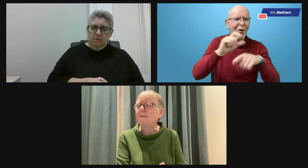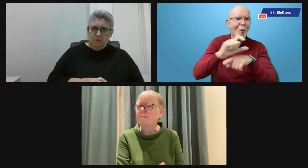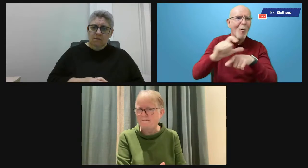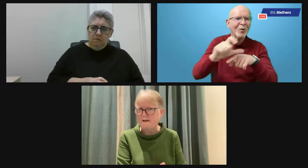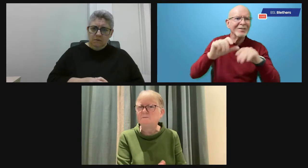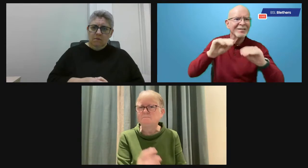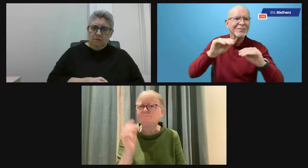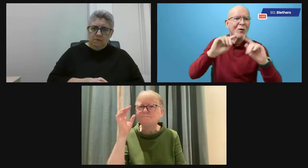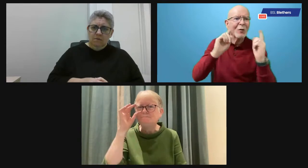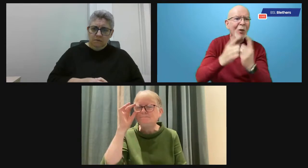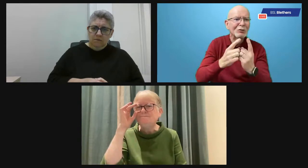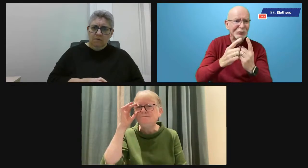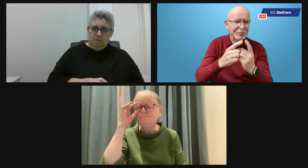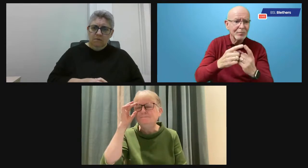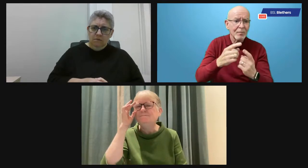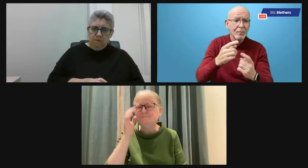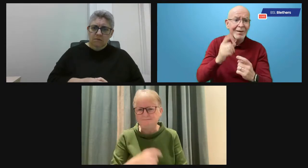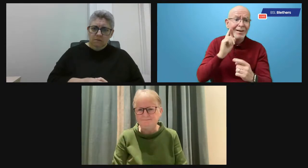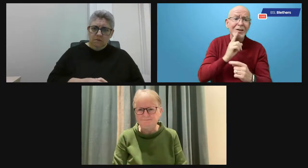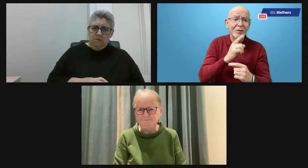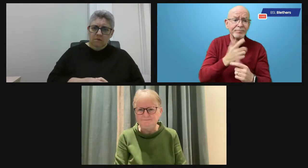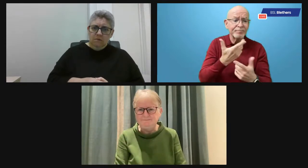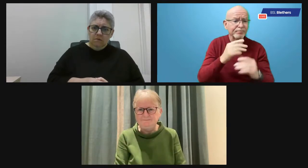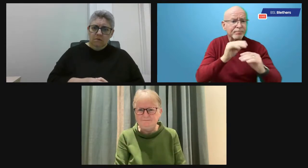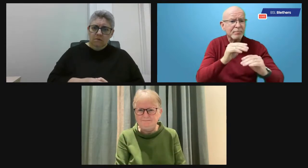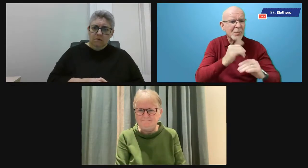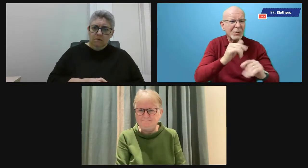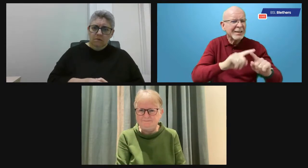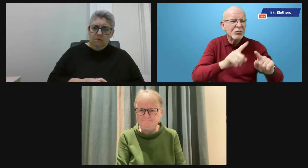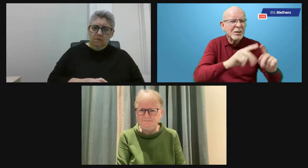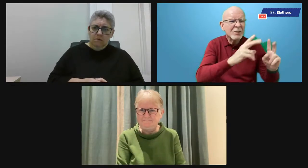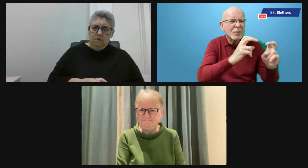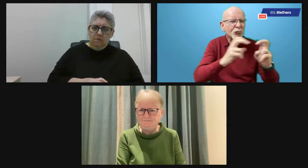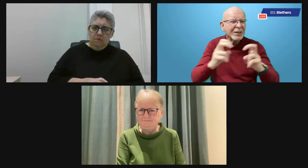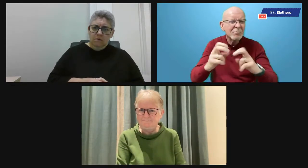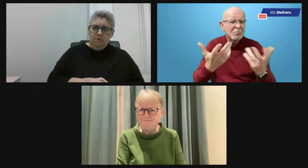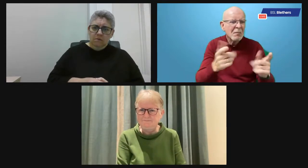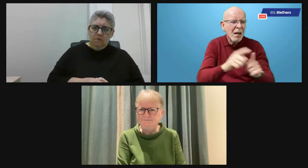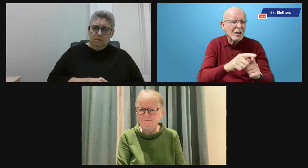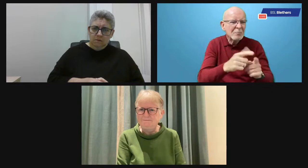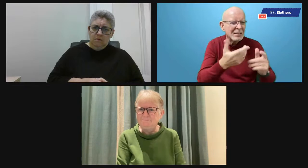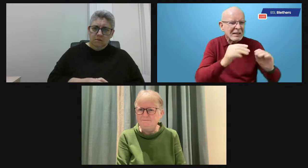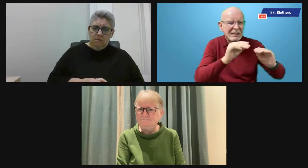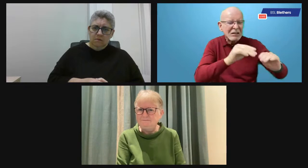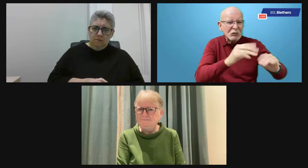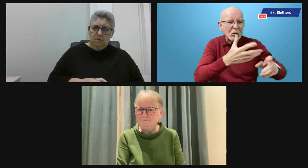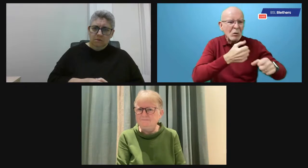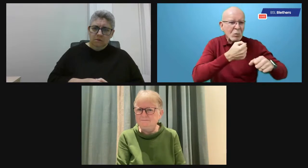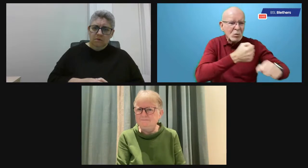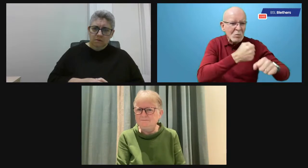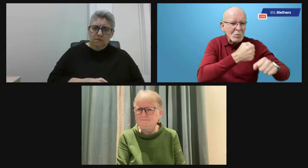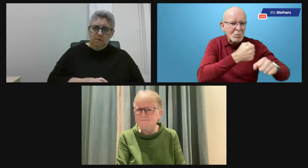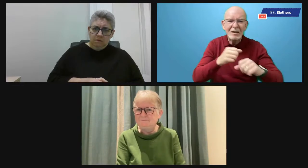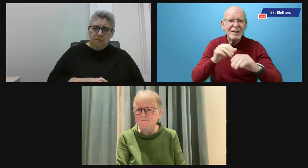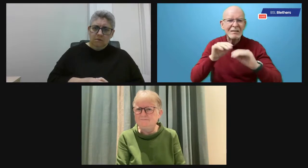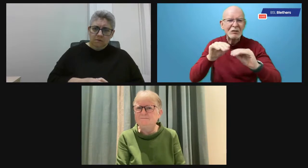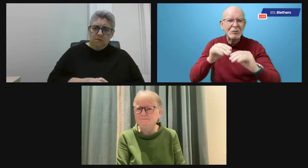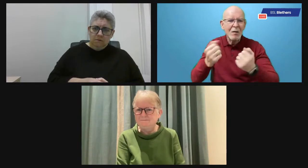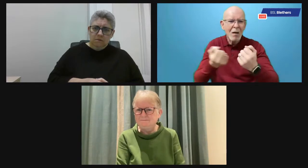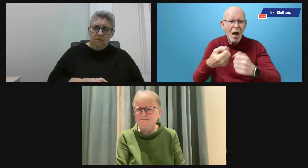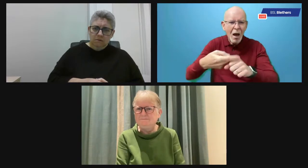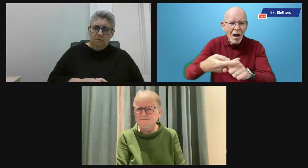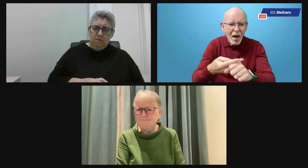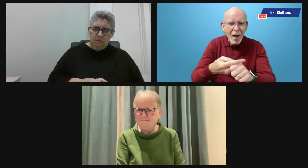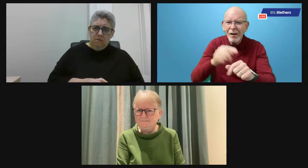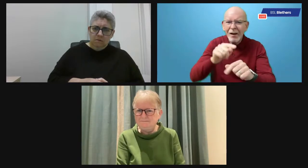that time, we were teaching in college courses at night or university, and a lot of hearing people